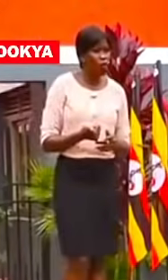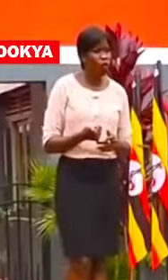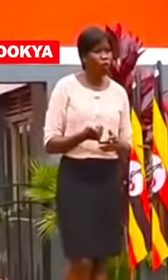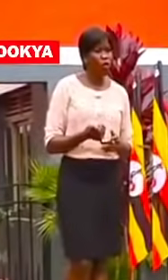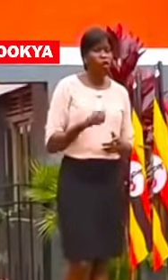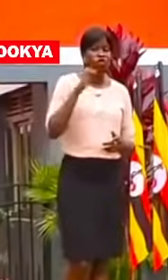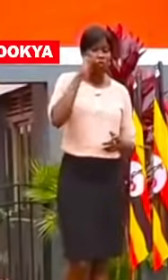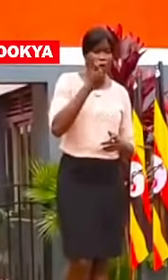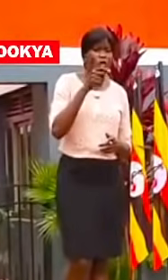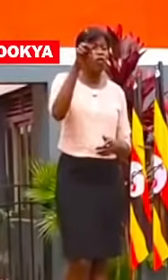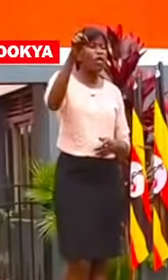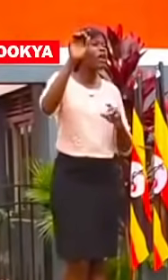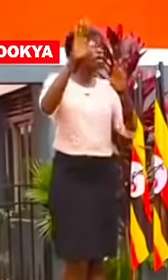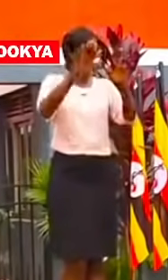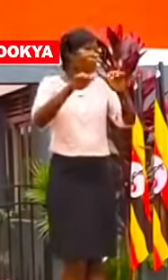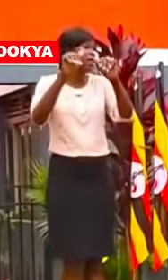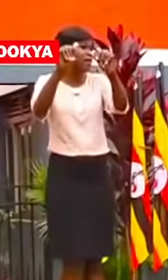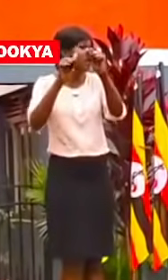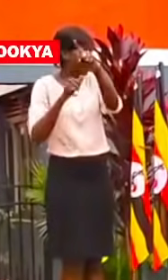floor ya Parliament.